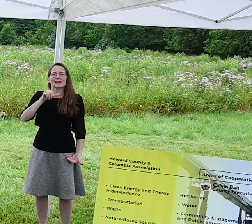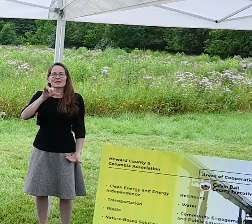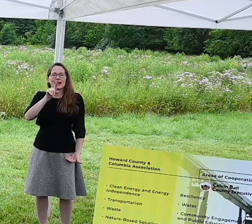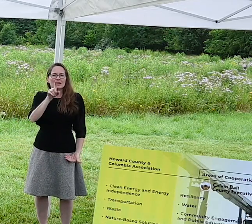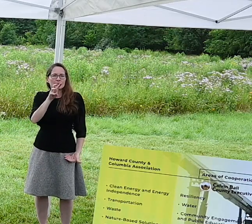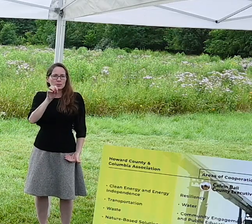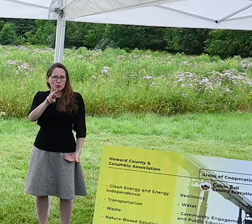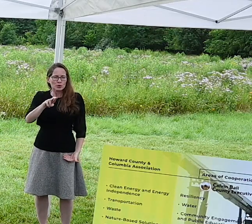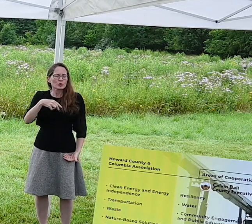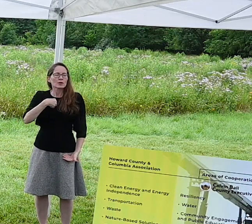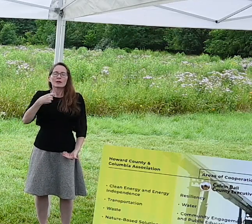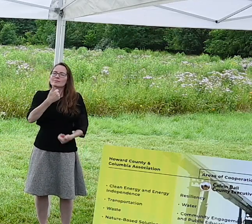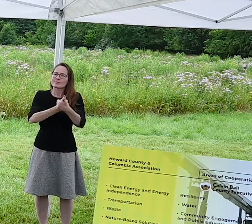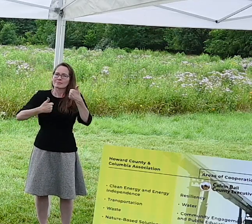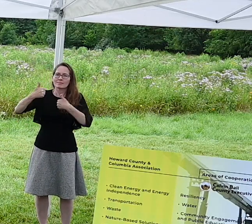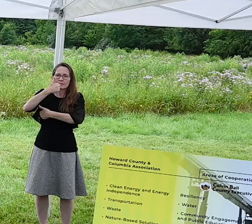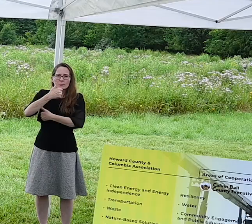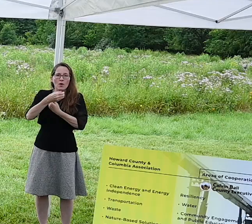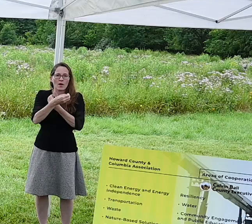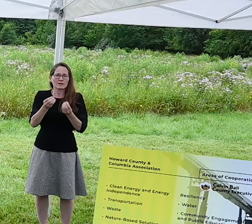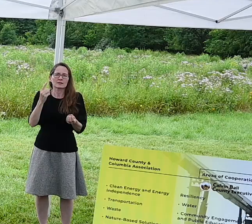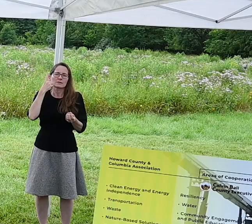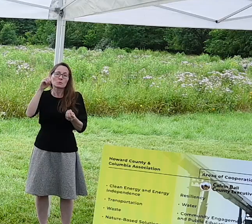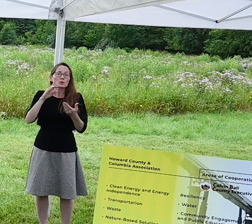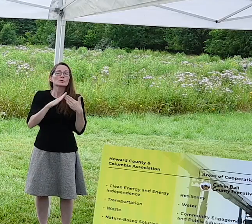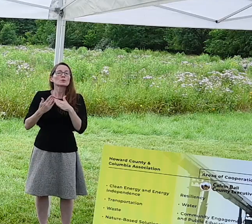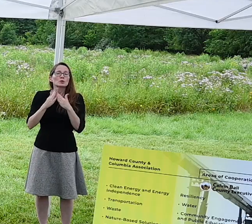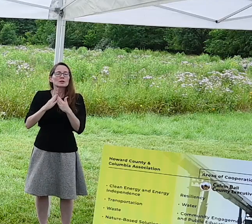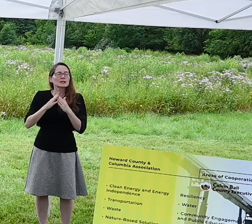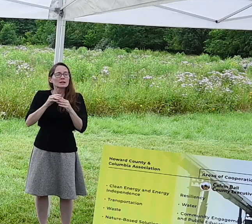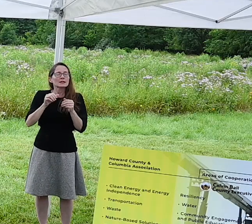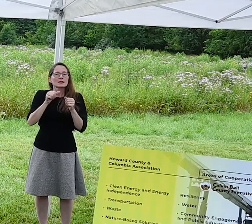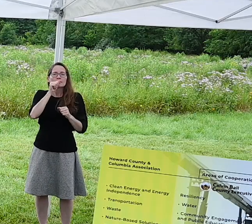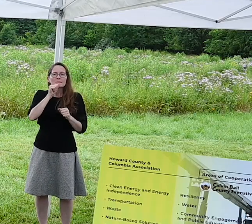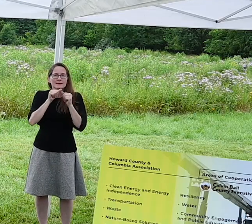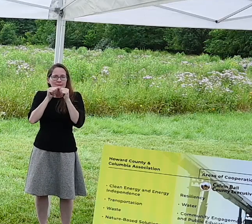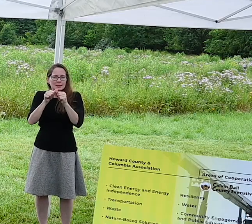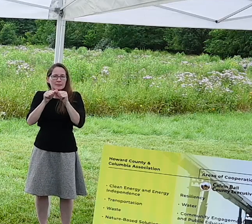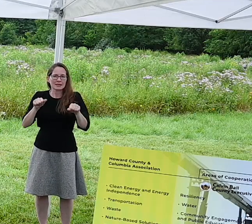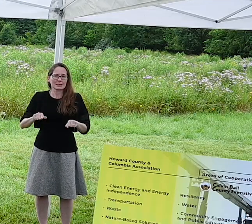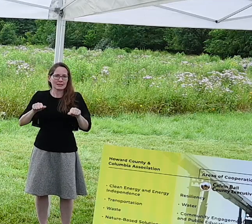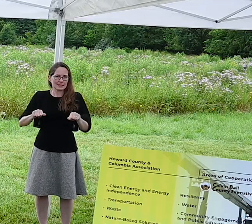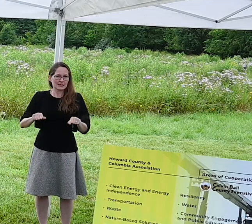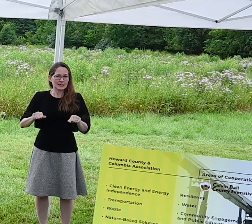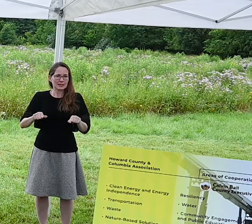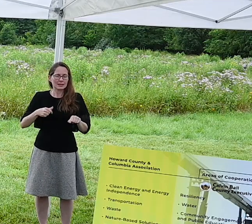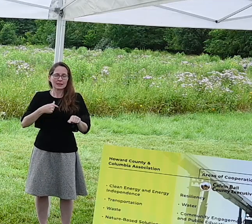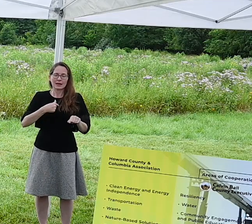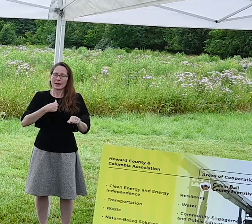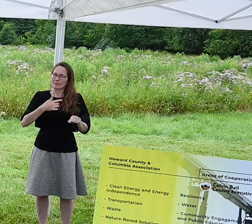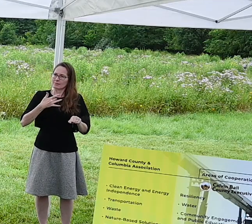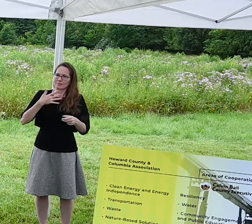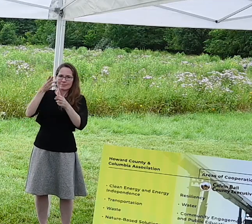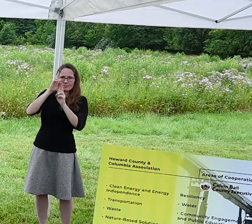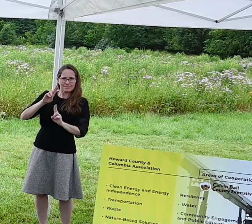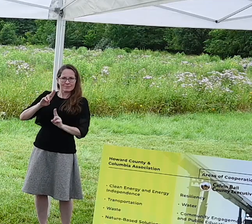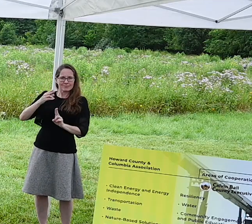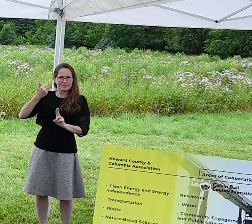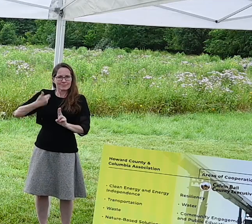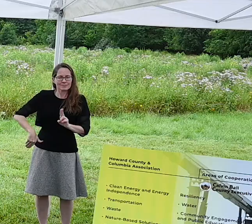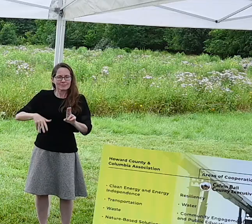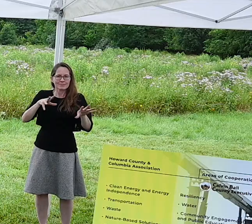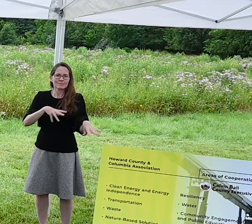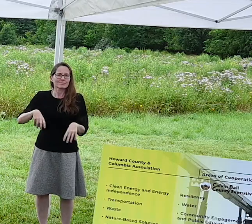Office of Community Sustainability. And it's a privilege for me to serve as the MC for this morning's